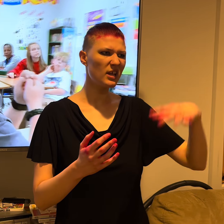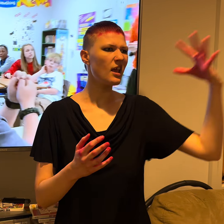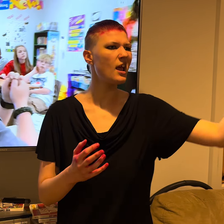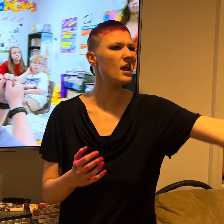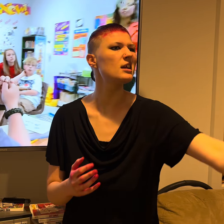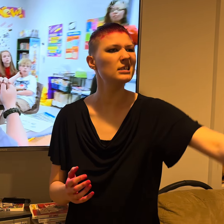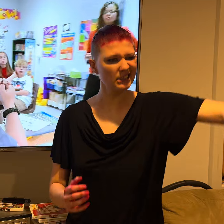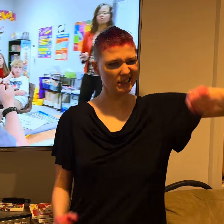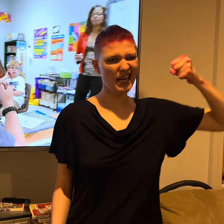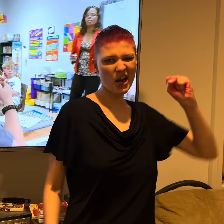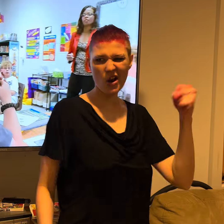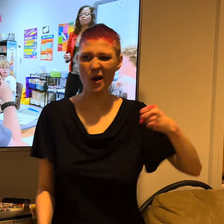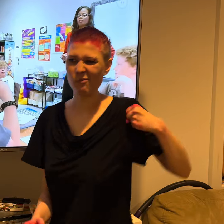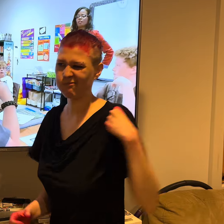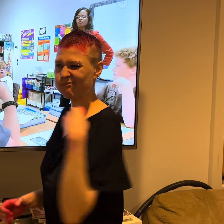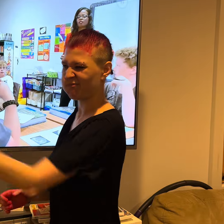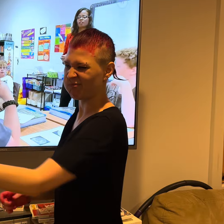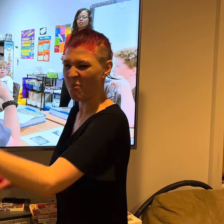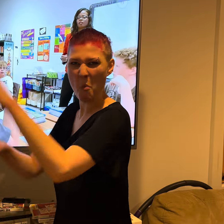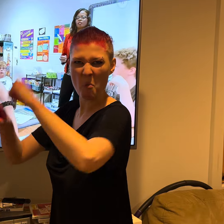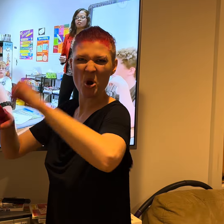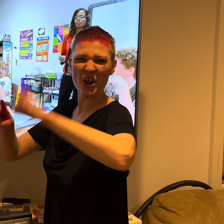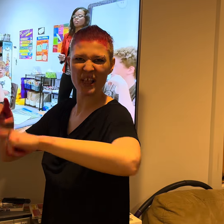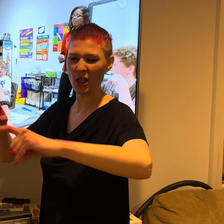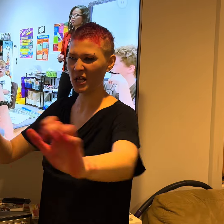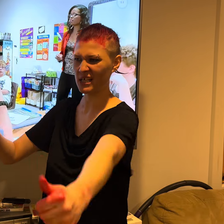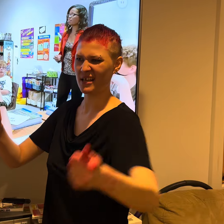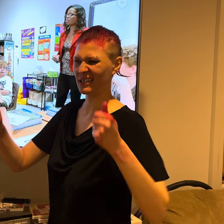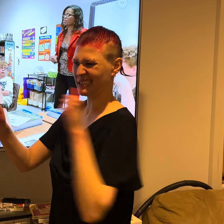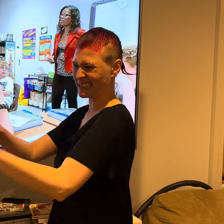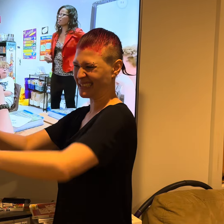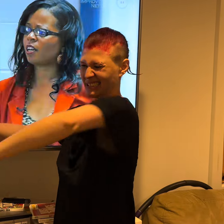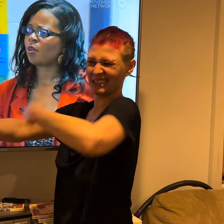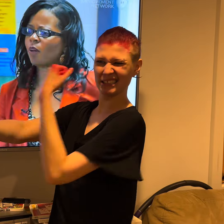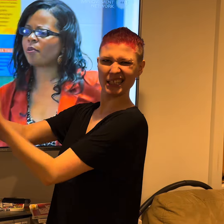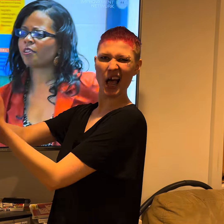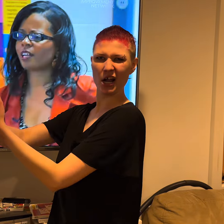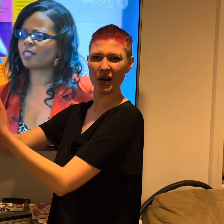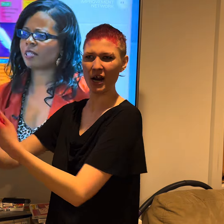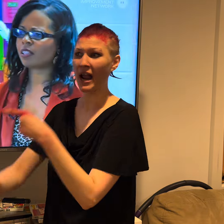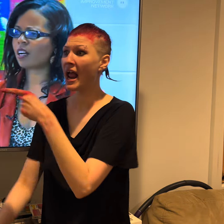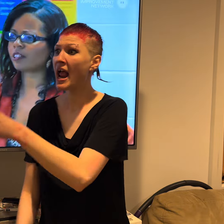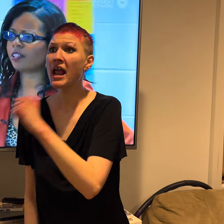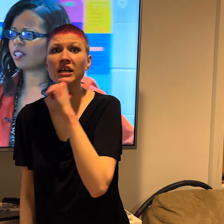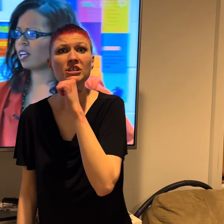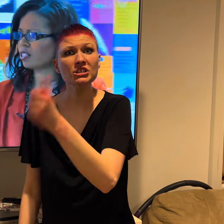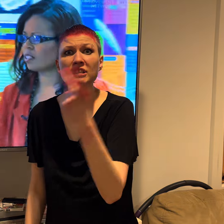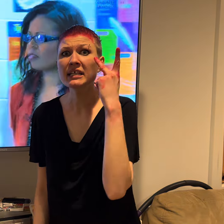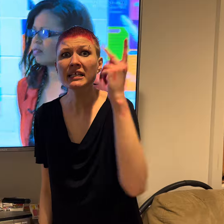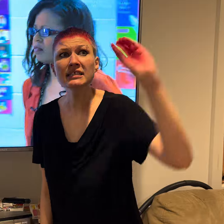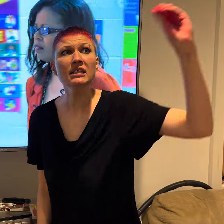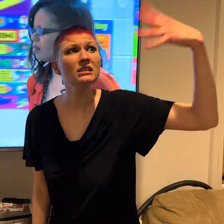come out, and she didn't get to see the sun. She did not get to see the sun. Why would her classmates lock her in the closet?